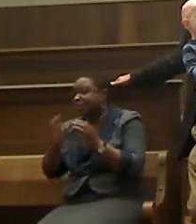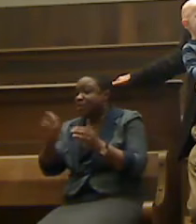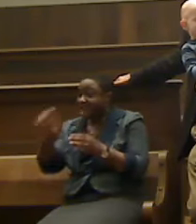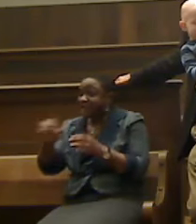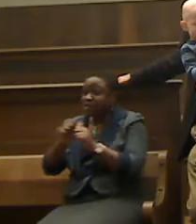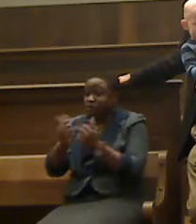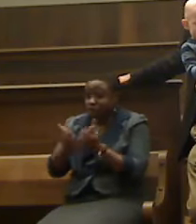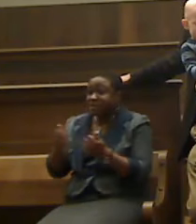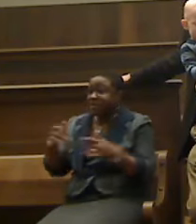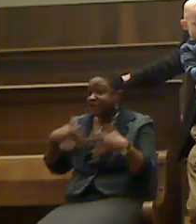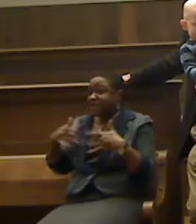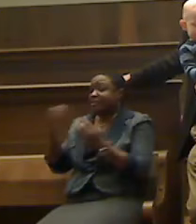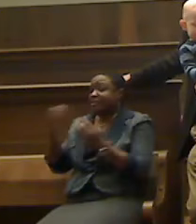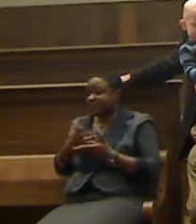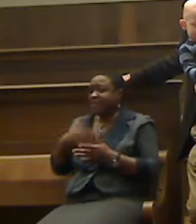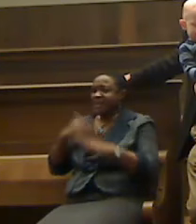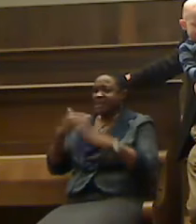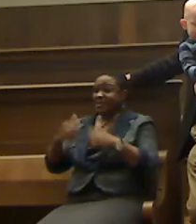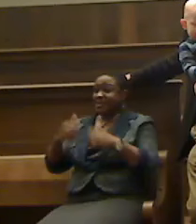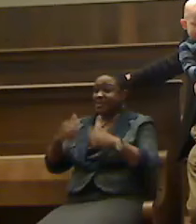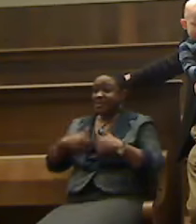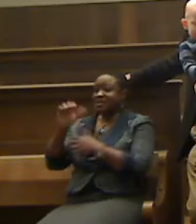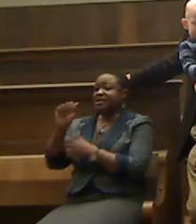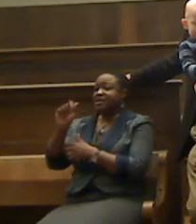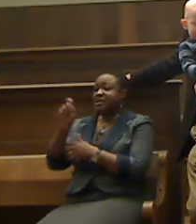know. My email address is really easy. It's